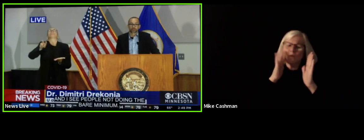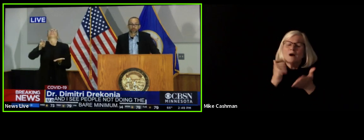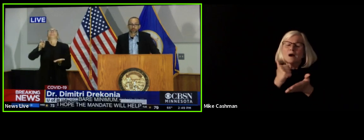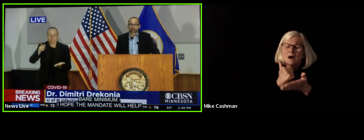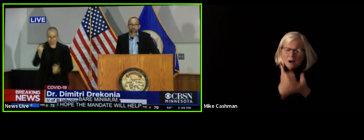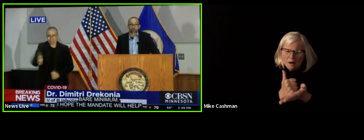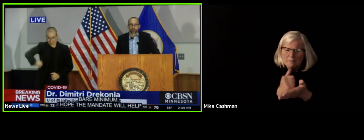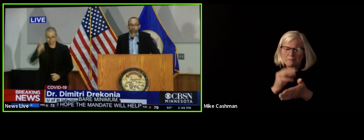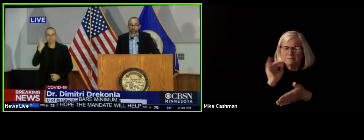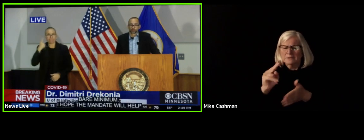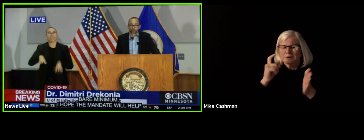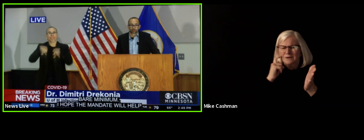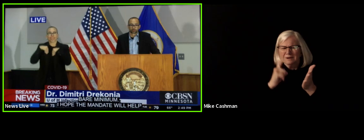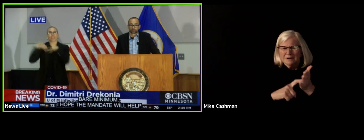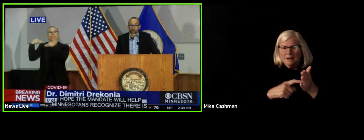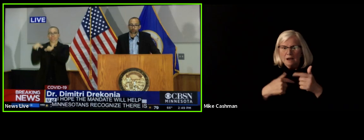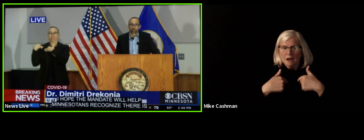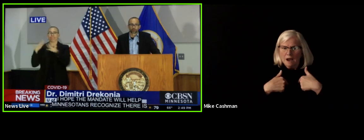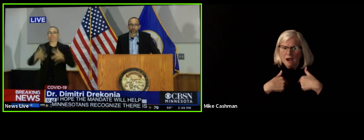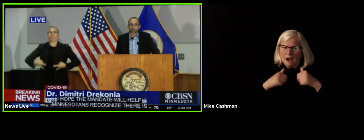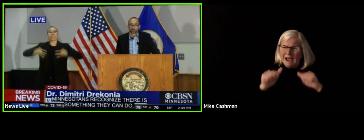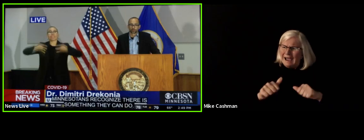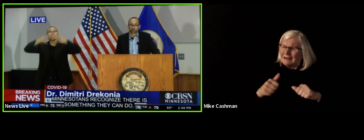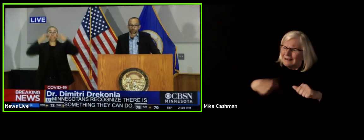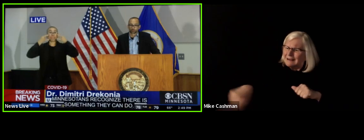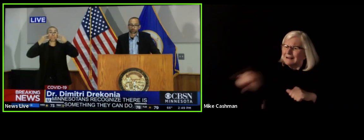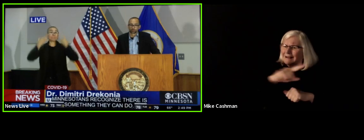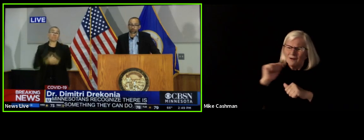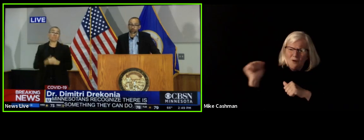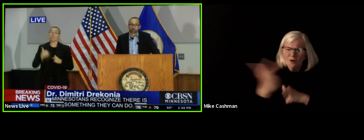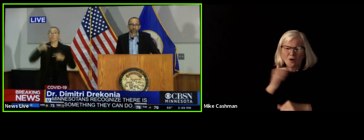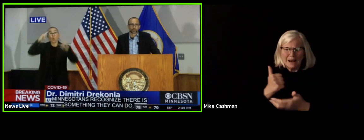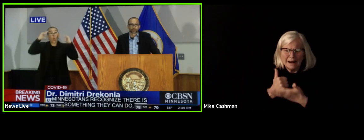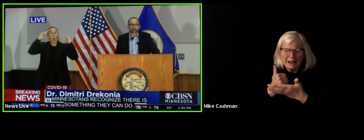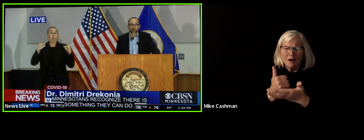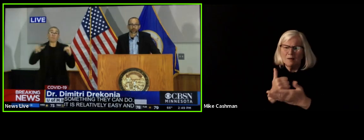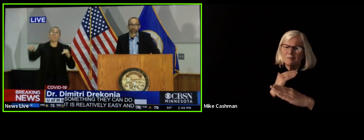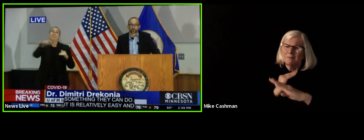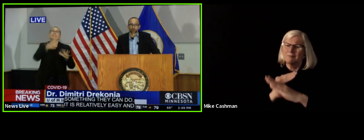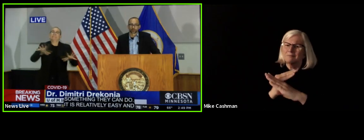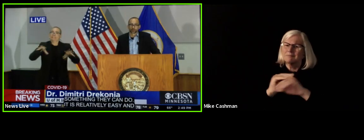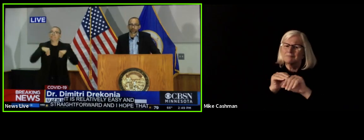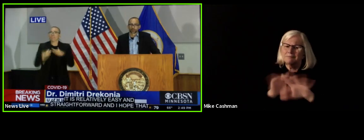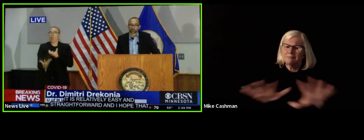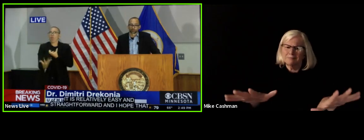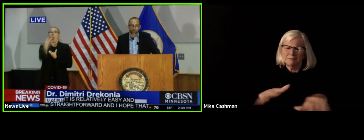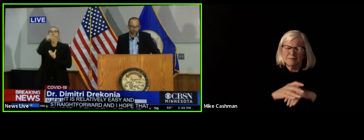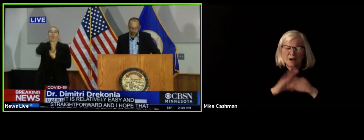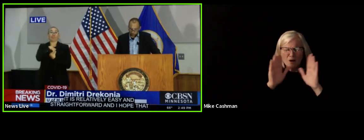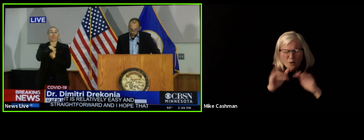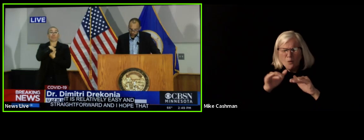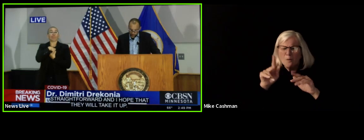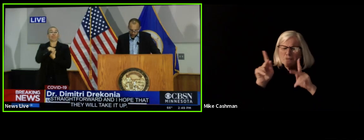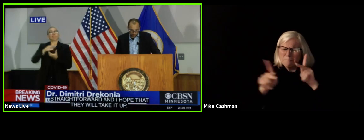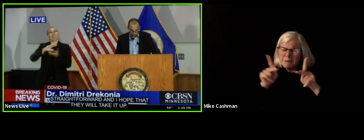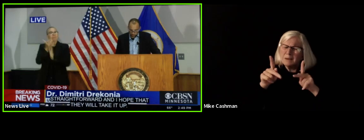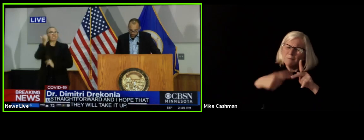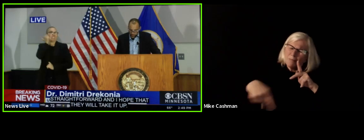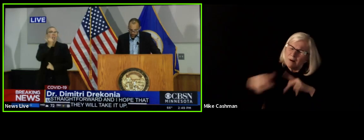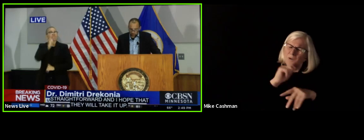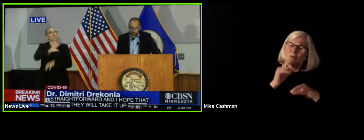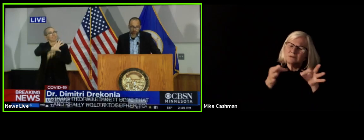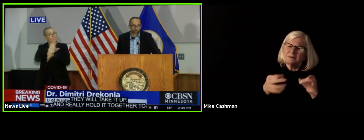relatively easy and straightforward, and I'm really hopeful they will take it up and really pull together and use their best collective action. And I think now we'll get